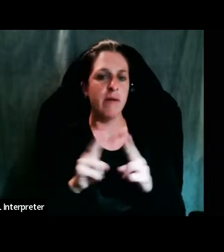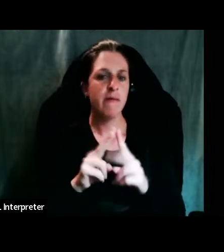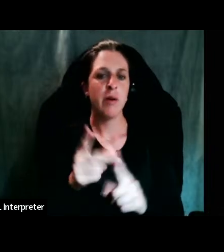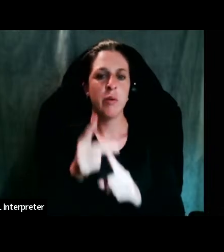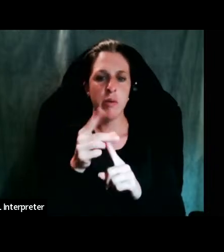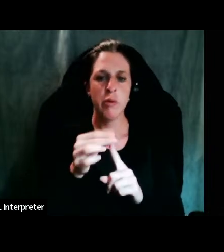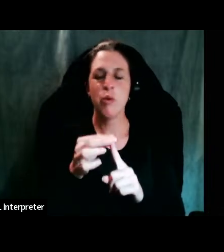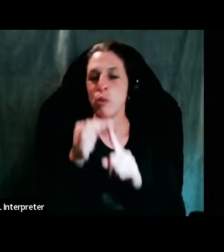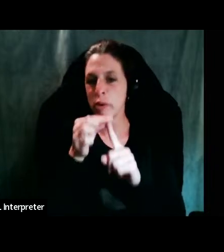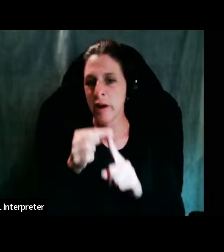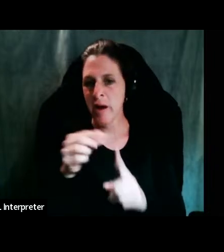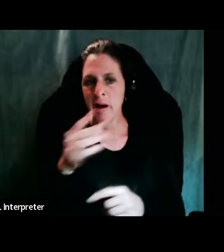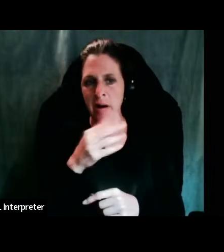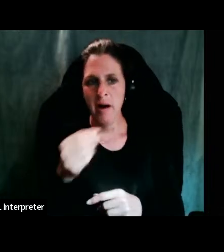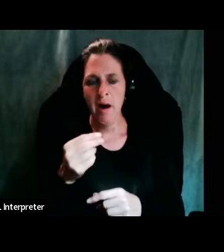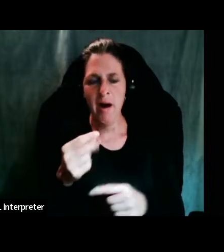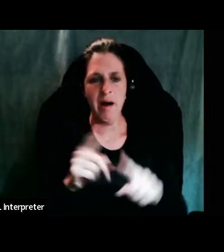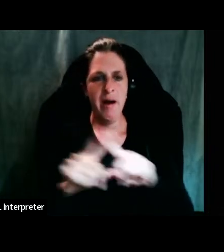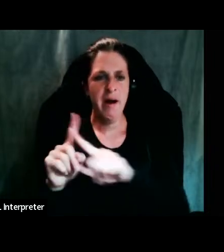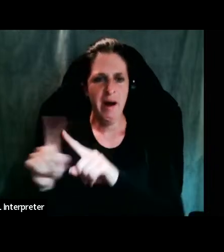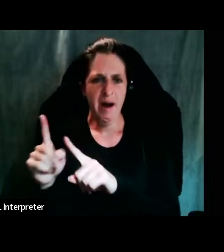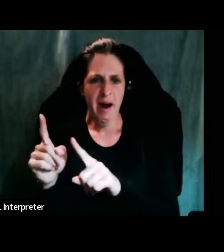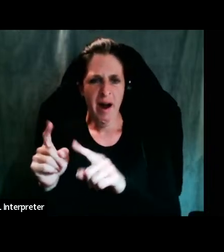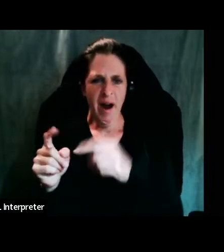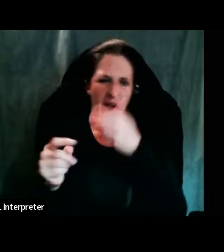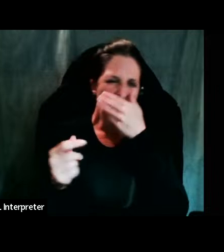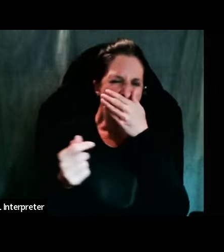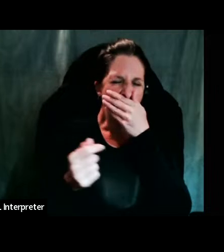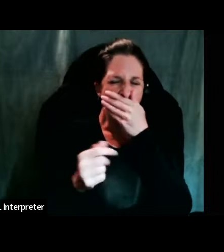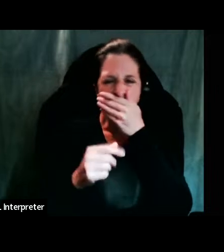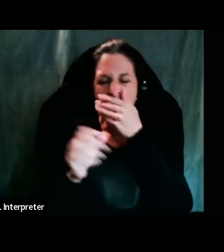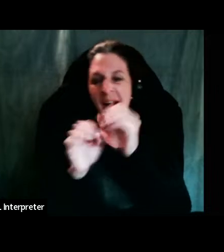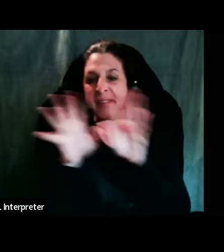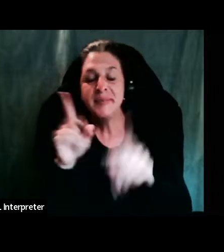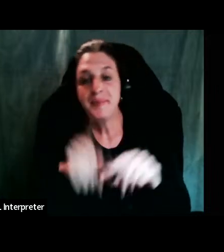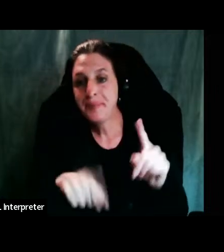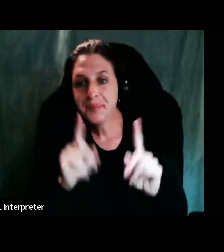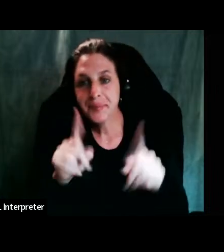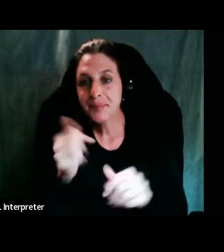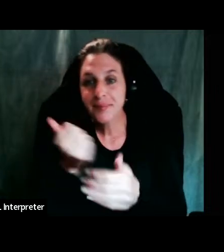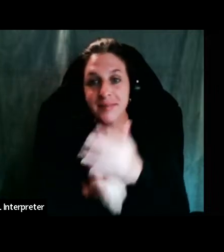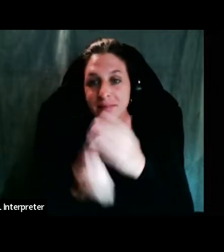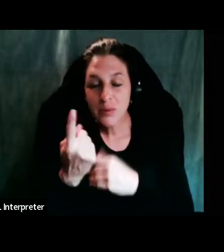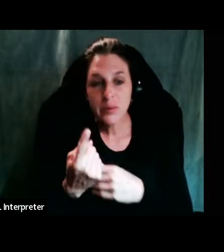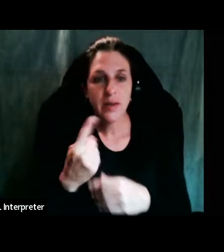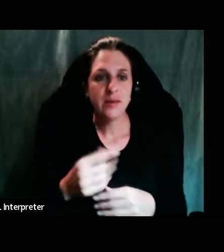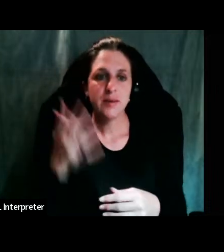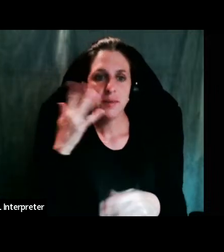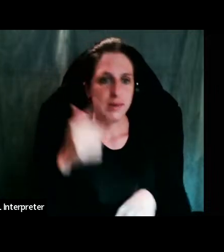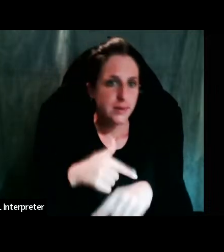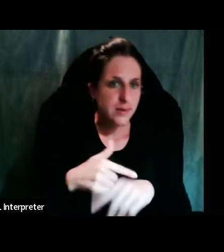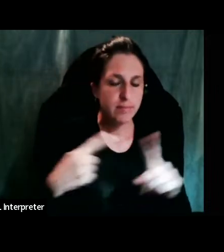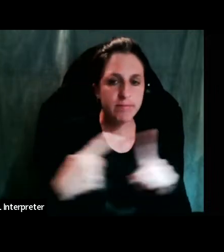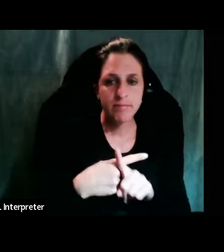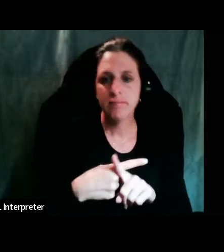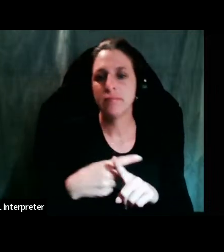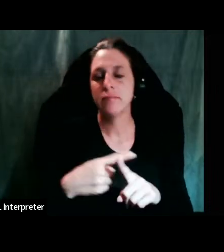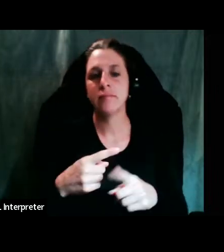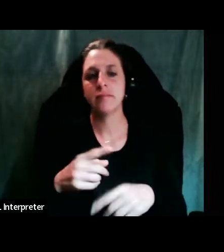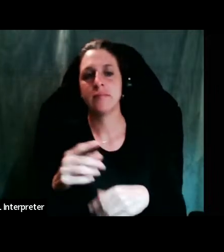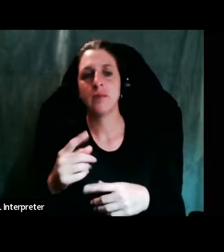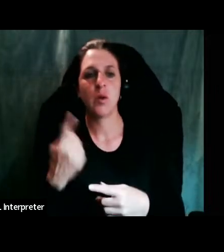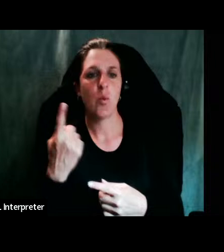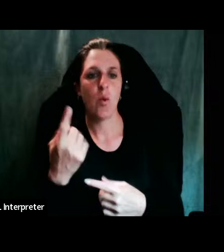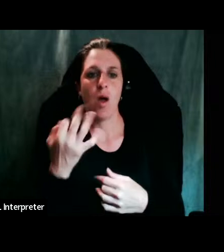another. Obviously, I wasn't able to attend each one because the times conflict, the dates conflict and all of that. But from what I've heard, it's one of the strengths of